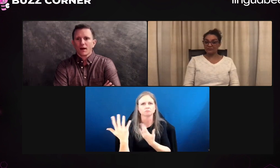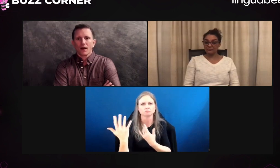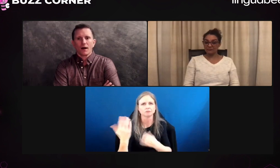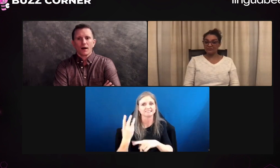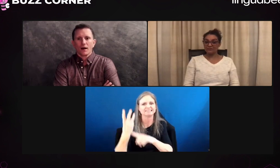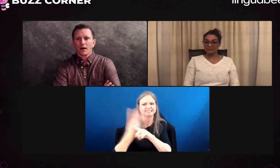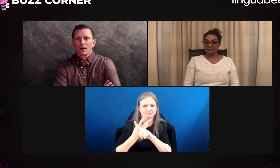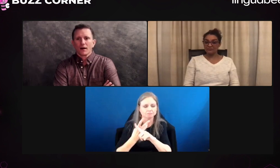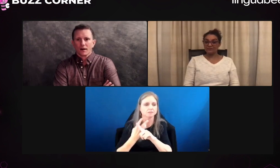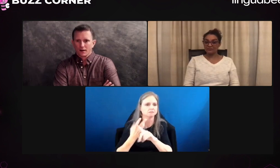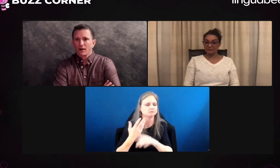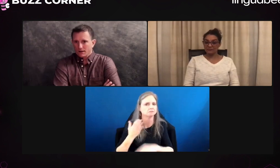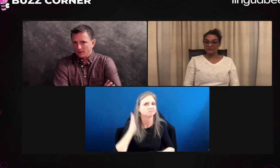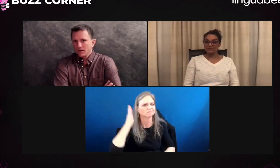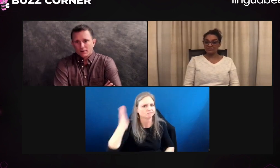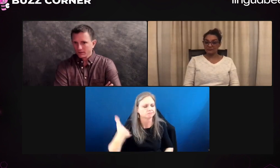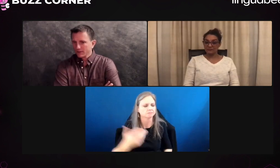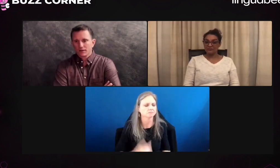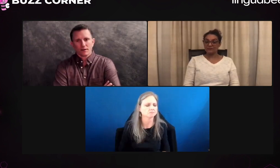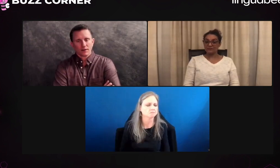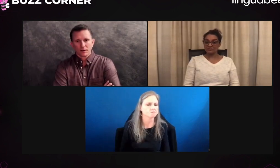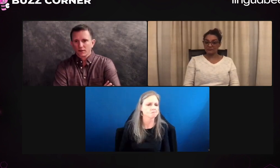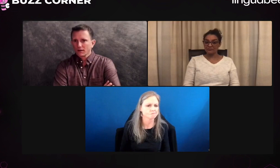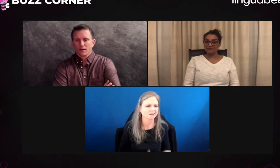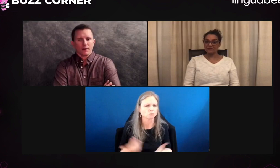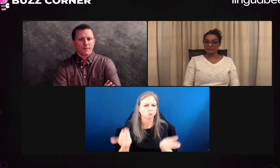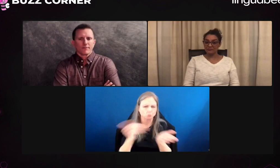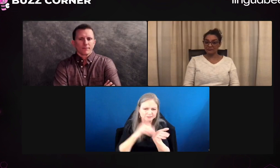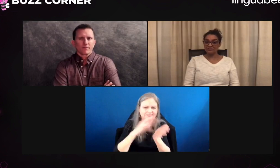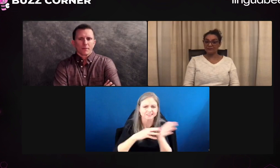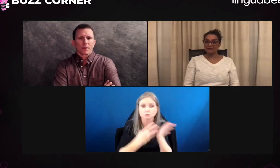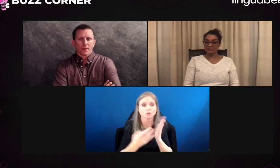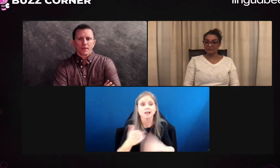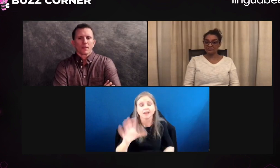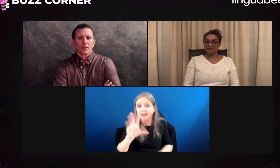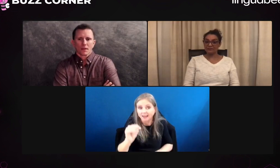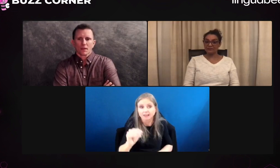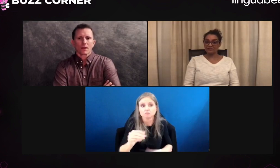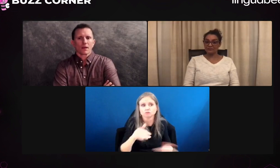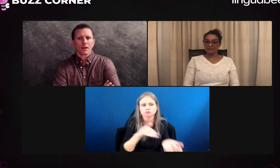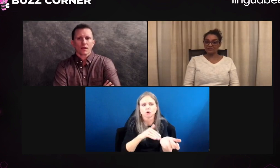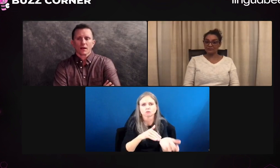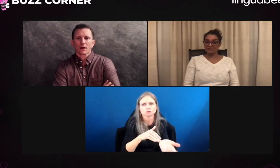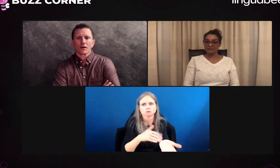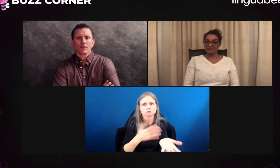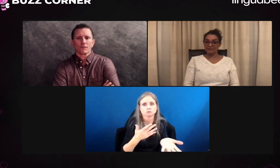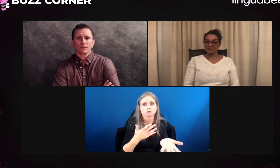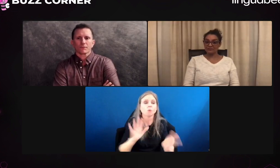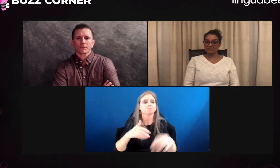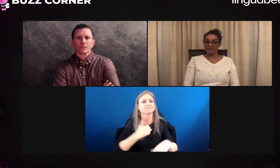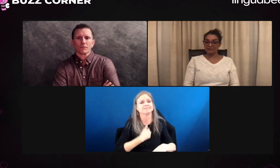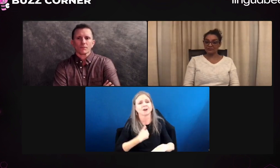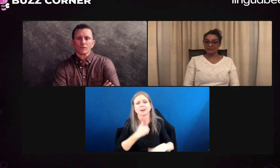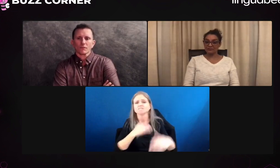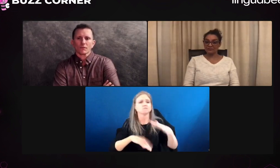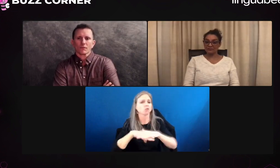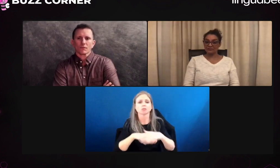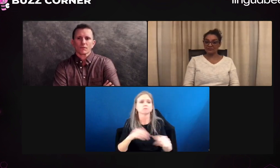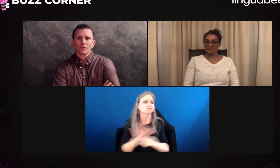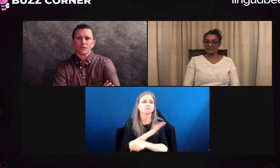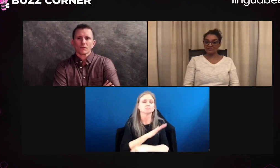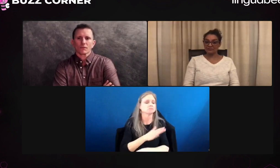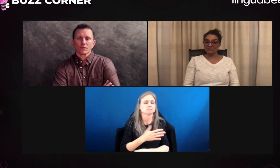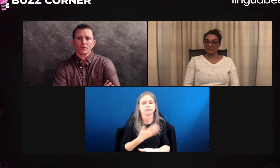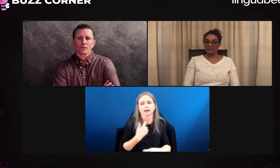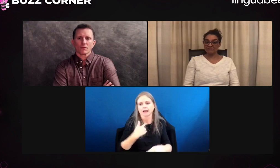with doctors and medical professionals having a 6-month wait list. Wow. Yeah. And to reschedule. And,